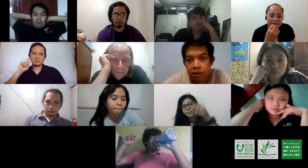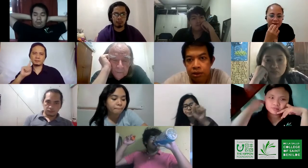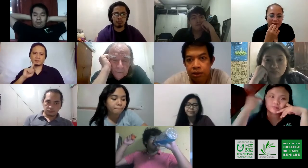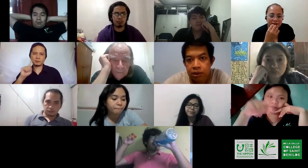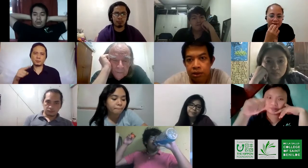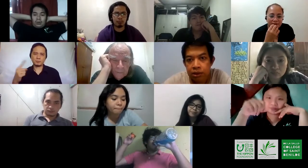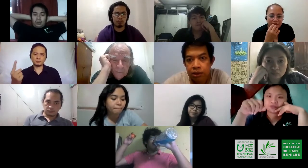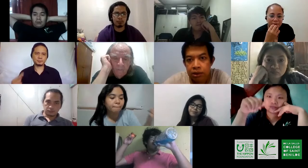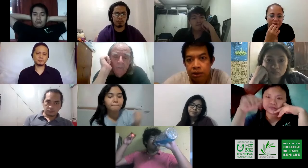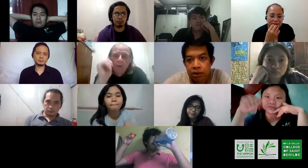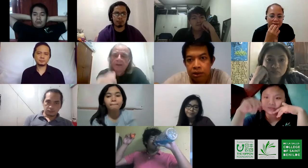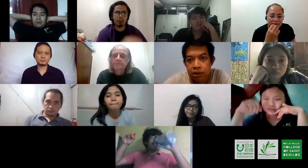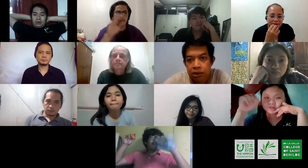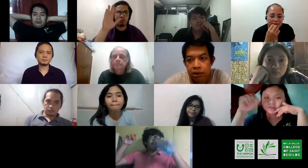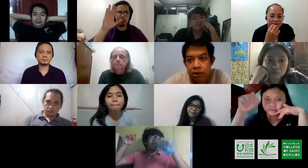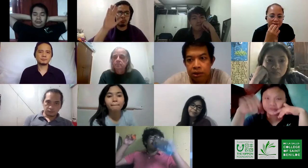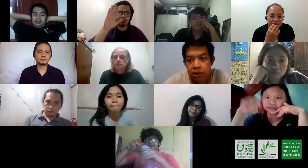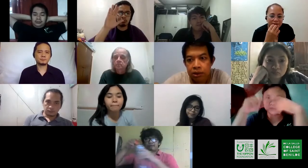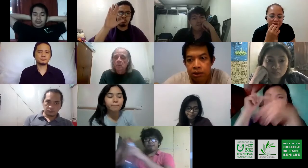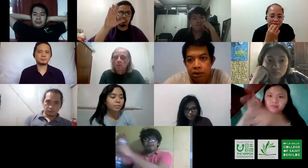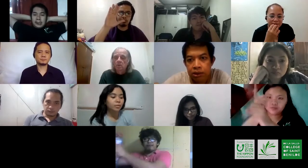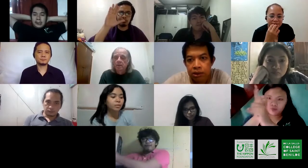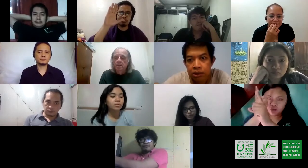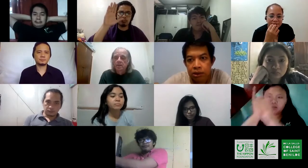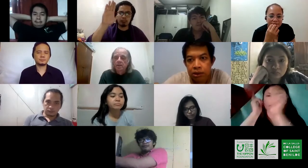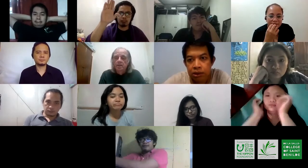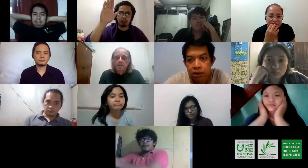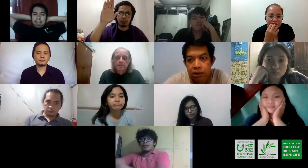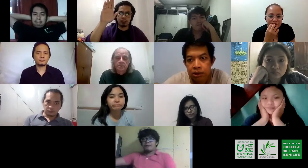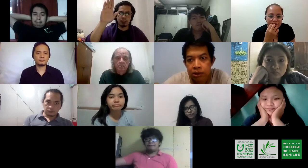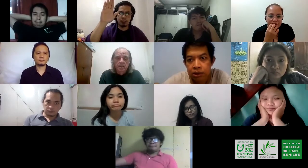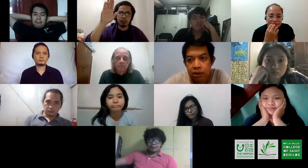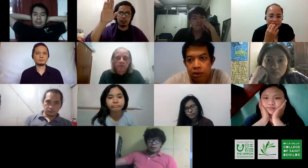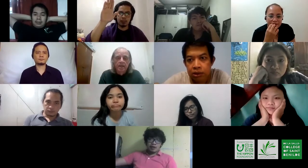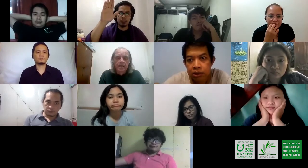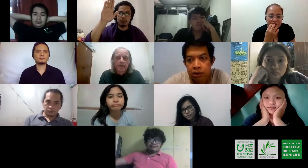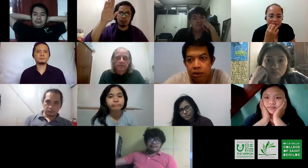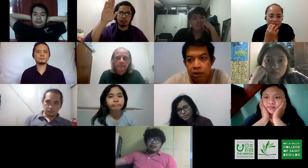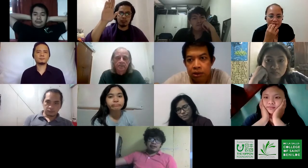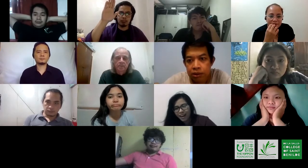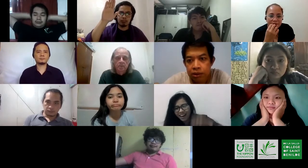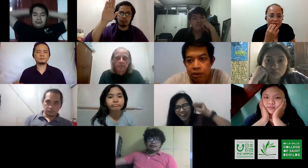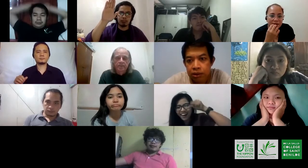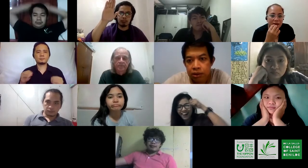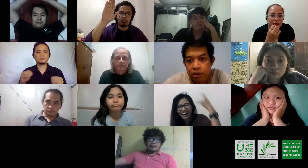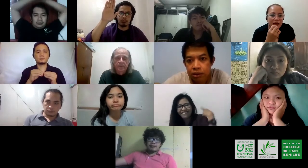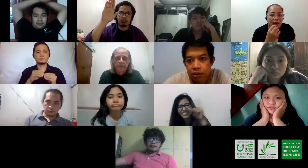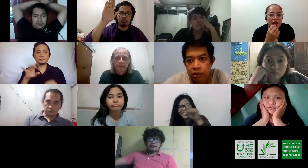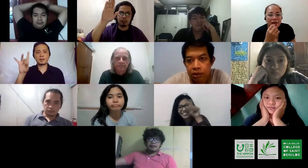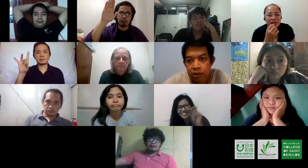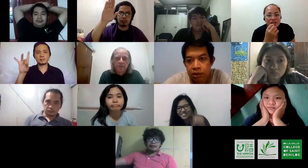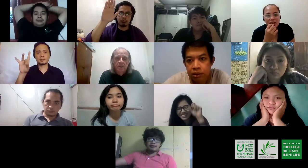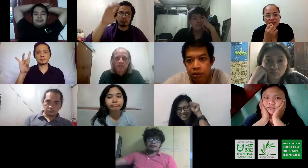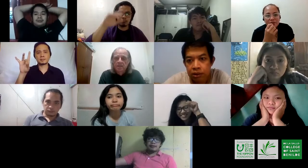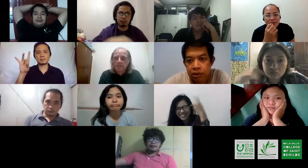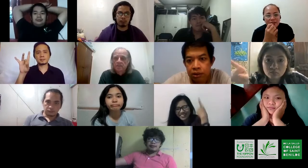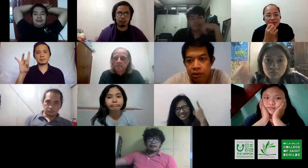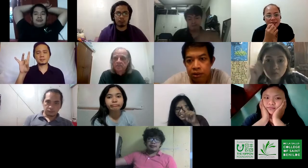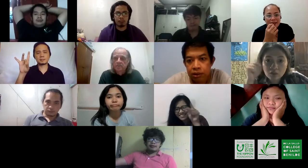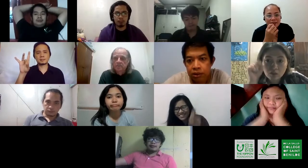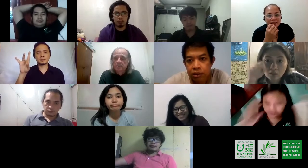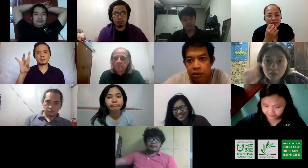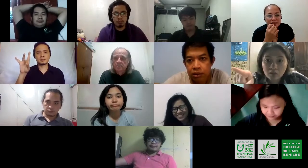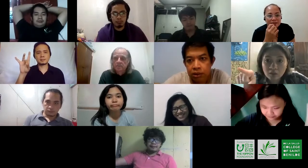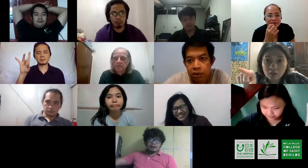Yes, that's right. Yami is Right. saying yes. That's right. Okay. So number 8 is a little bit different here. I think Shak is raising